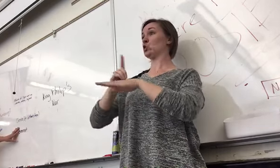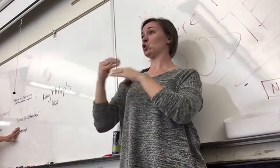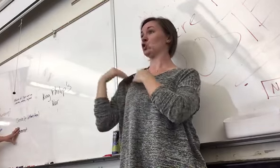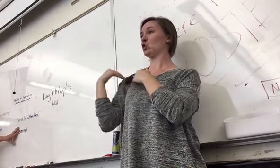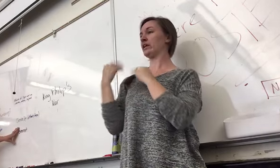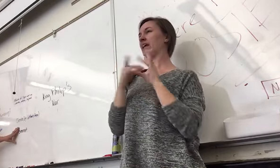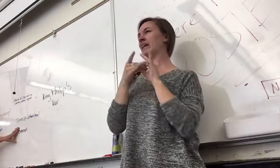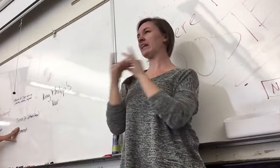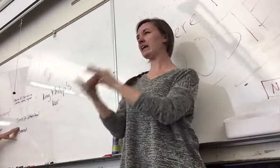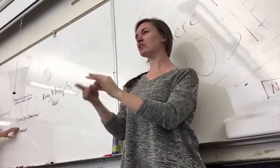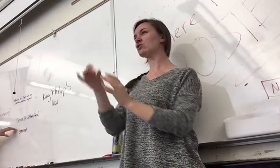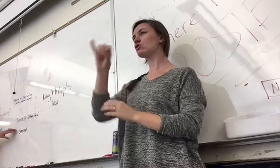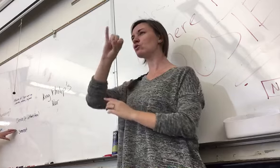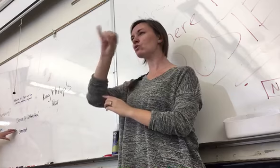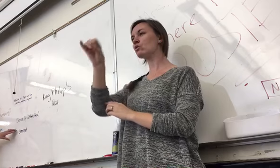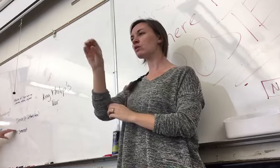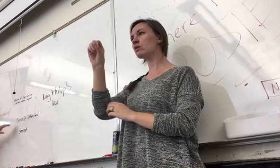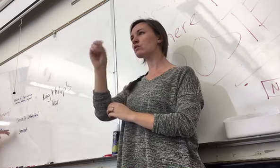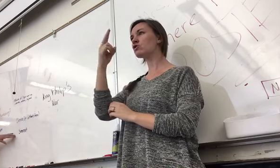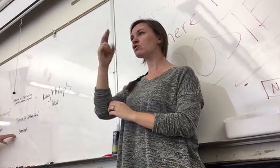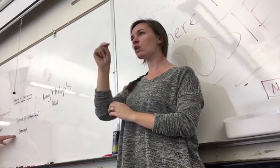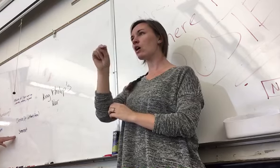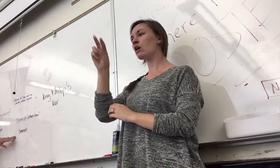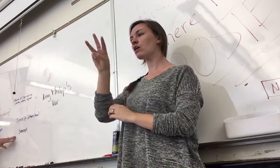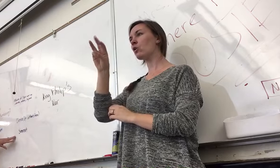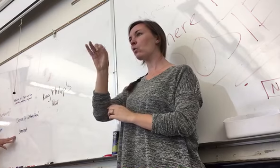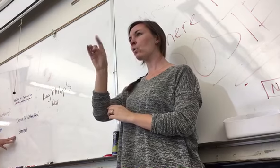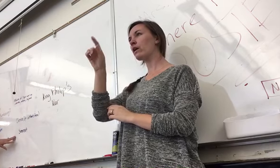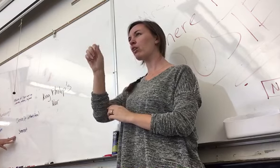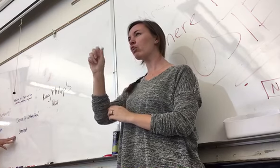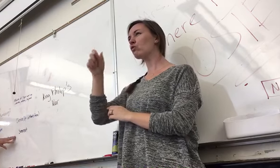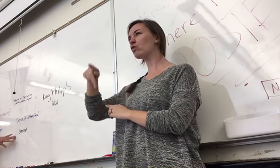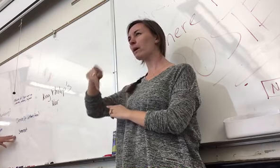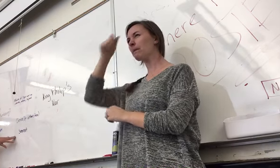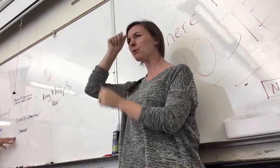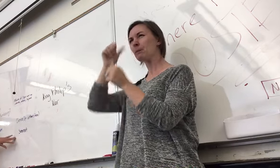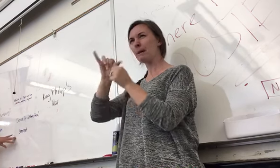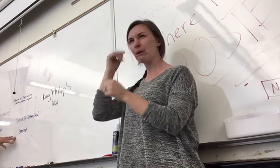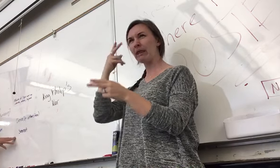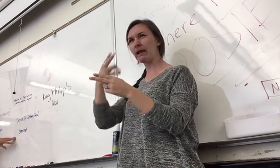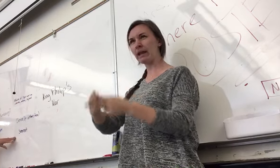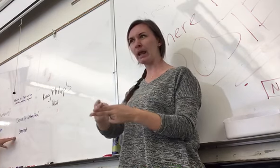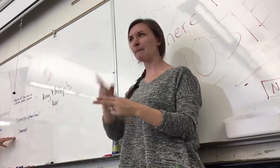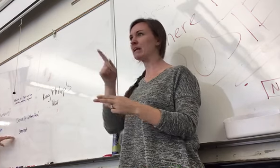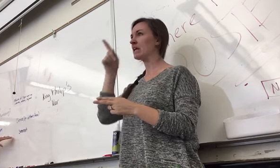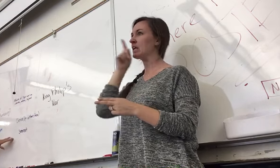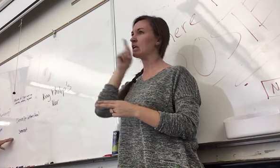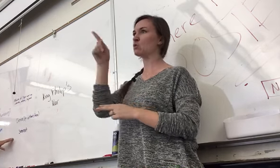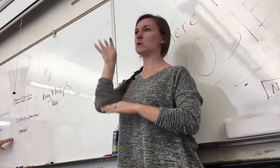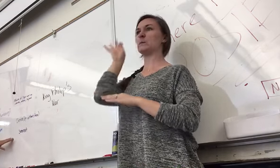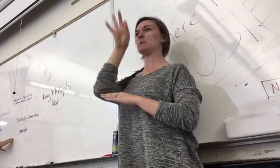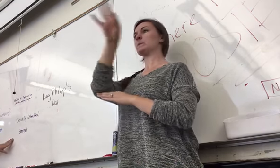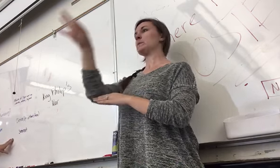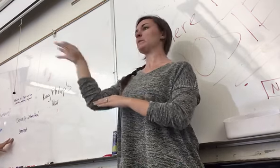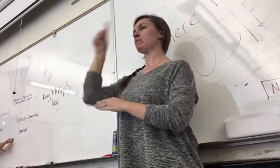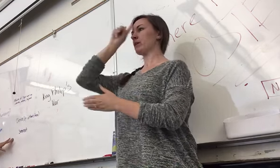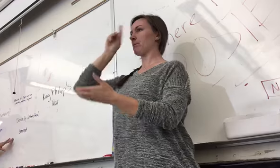Winthrop, City Upon the Hill. America should be the most important colony in the world, and God has designated it as